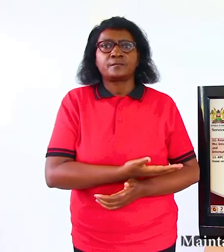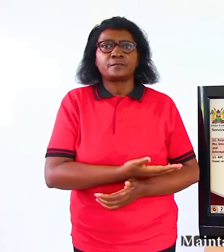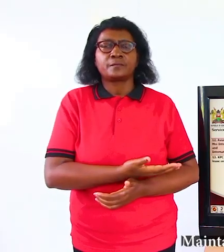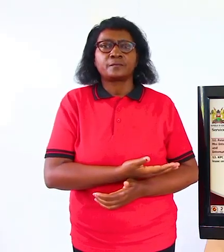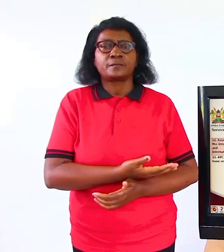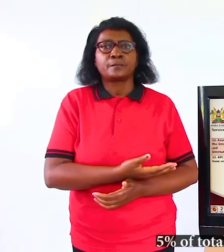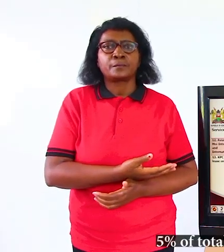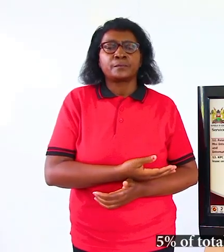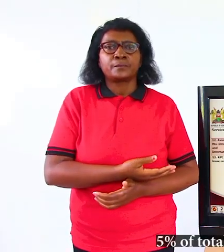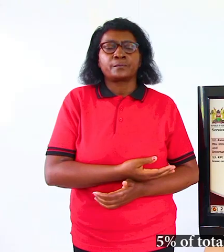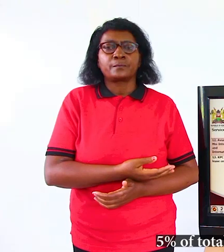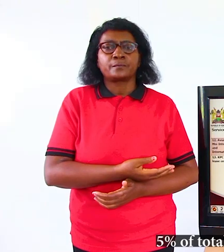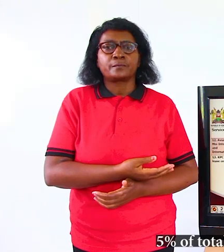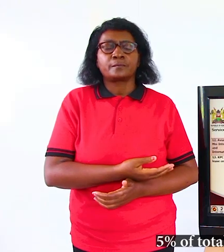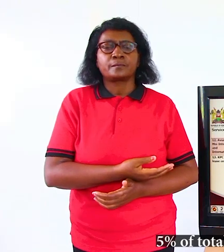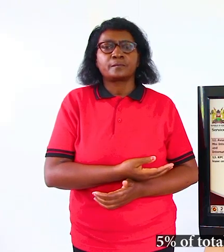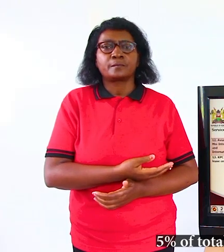Maintenance 5% of total lease rate.